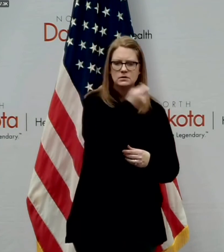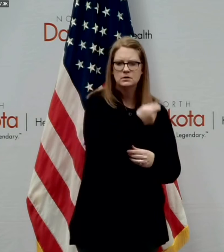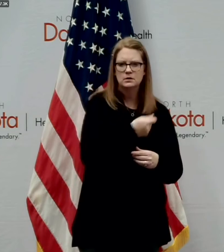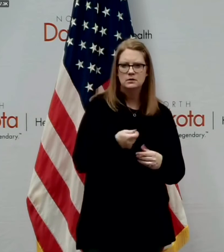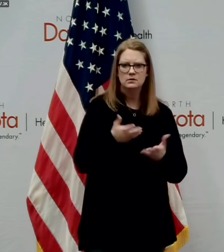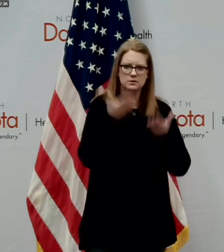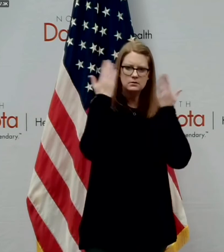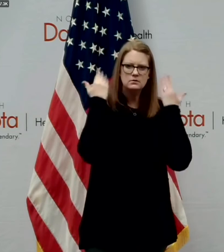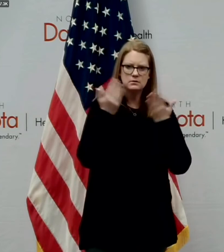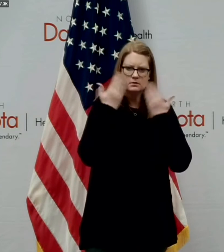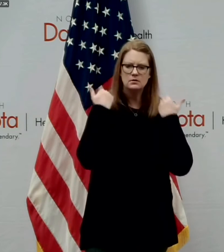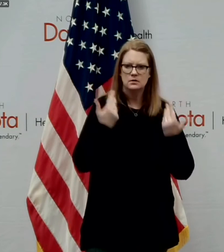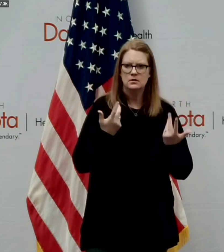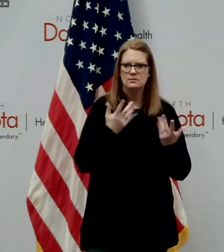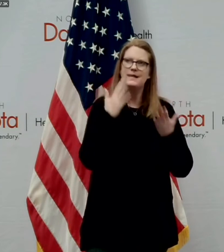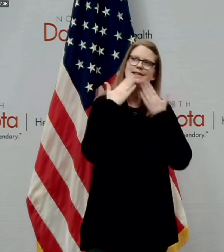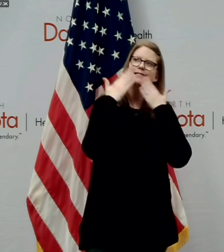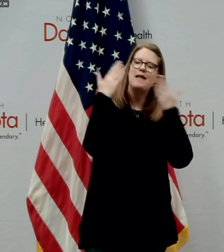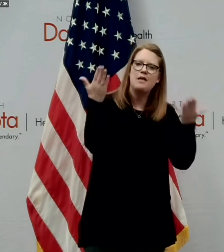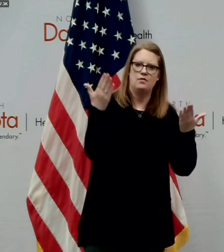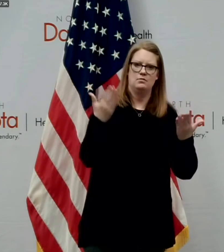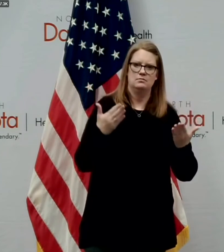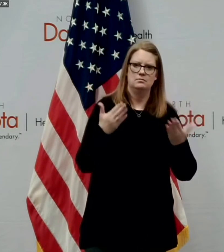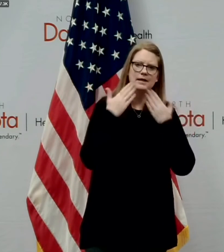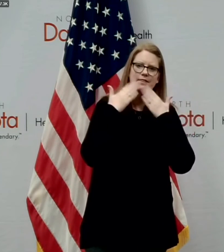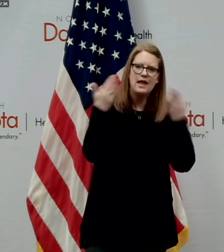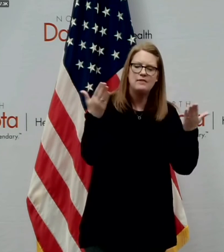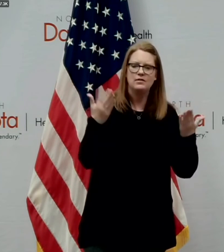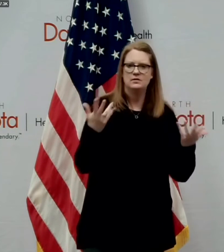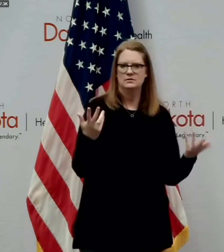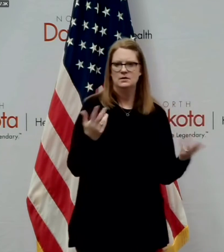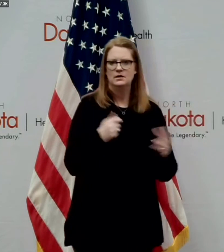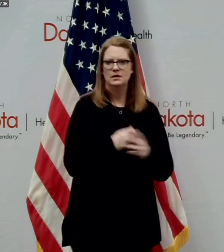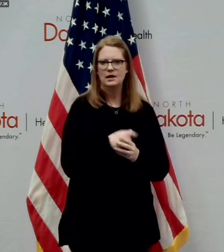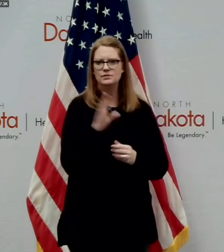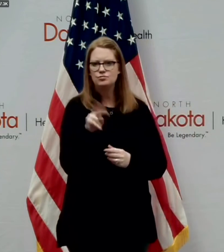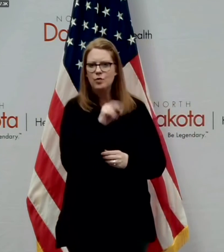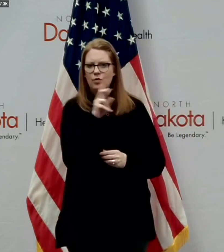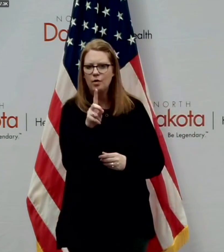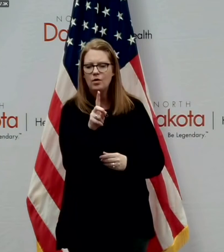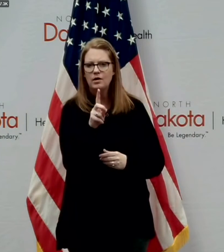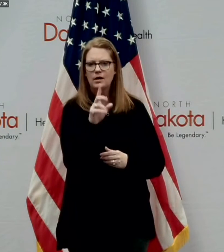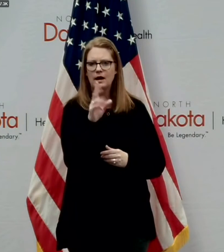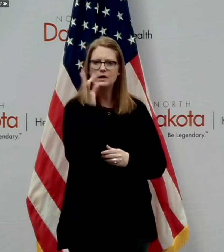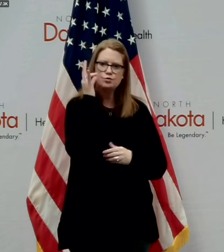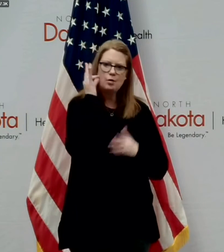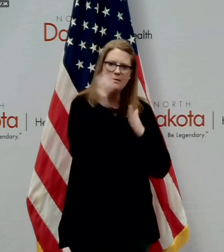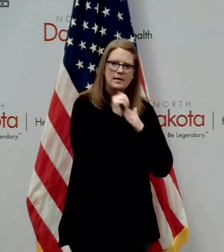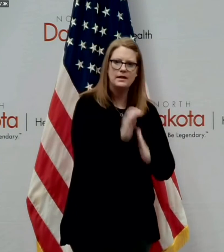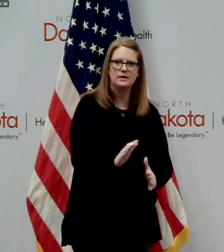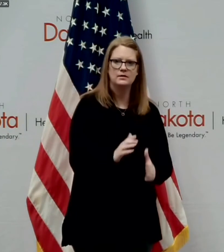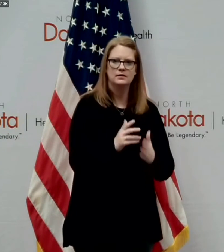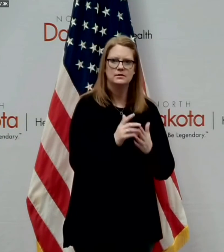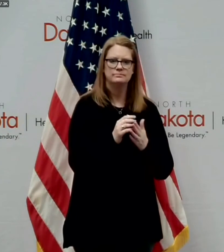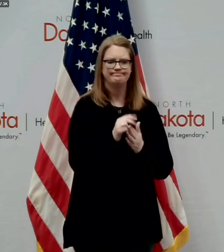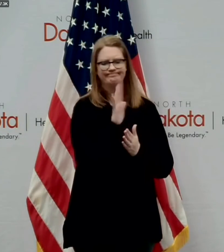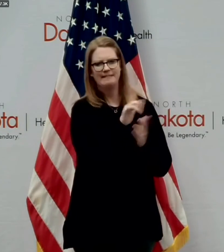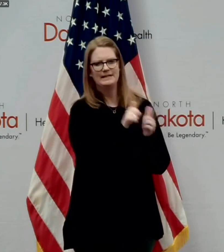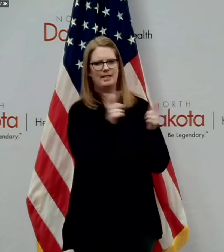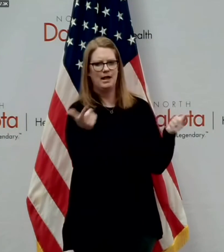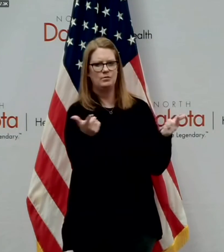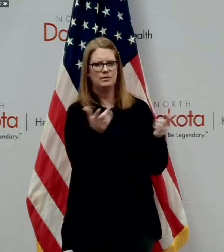continue to be thankful and have gratitude where we're at as North Dakotans and tribal leaders. So with that, I just say Wopla and Chimigwech. Thank